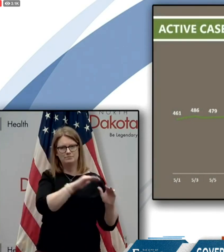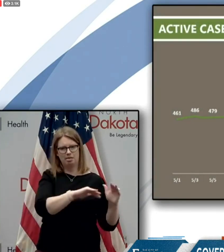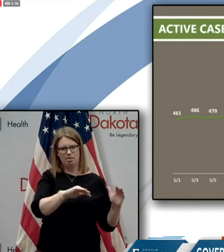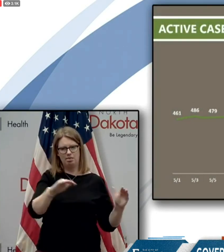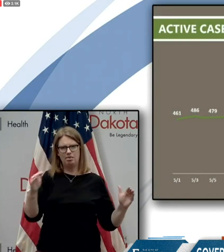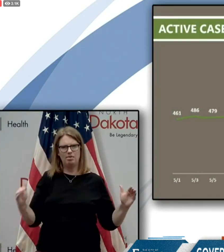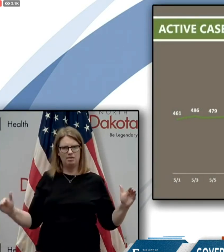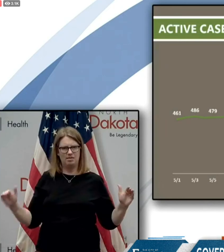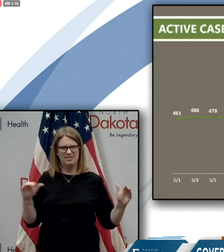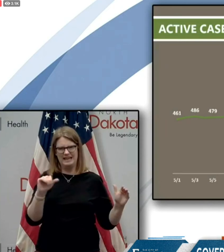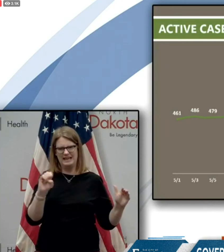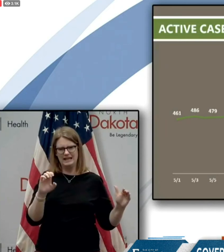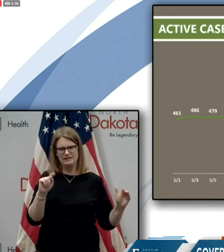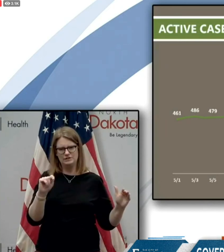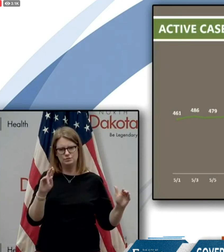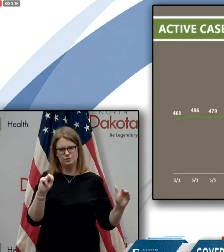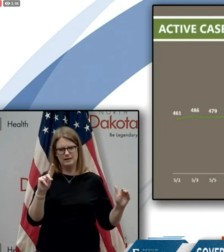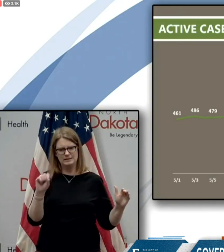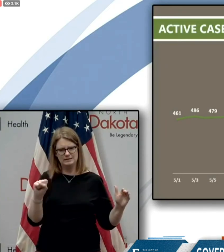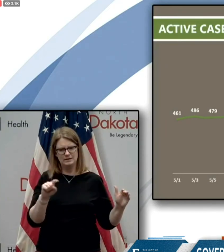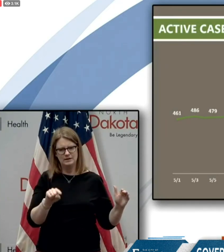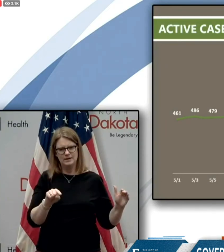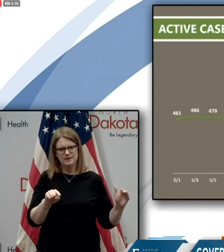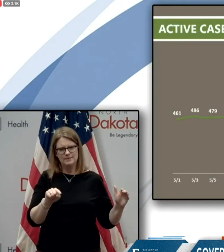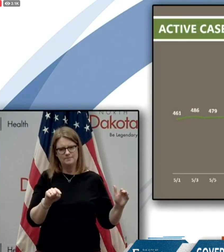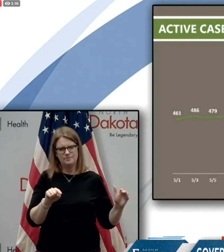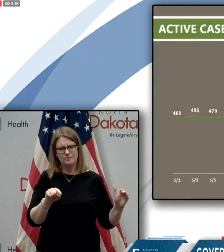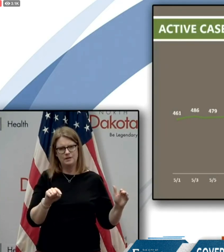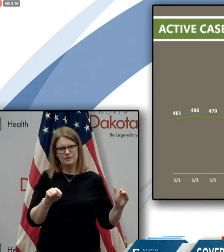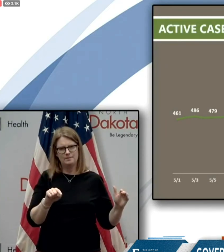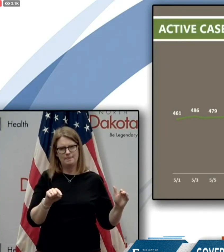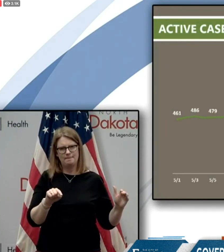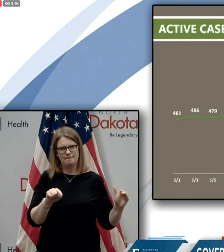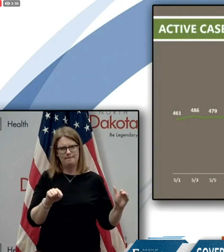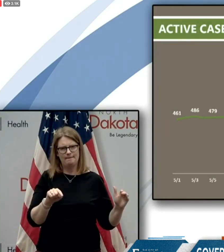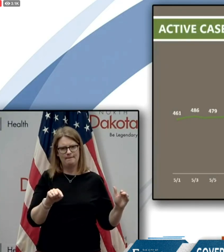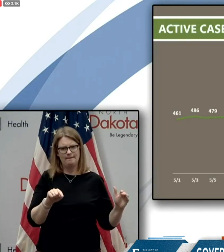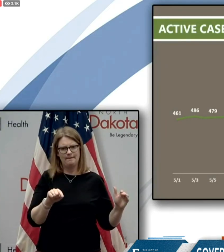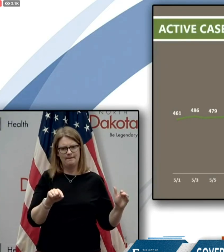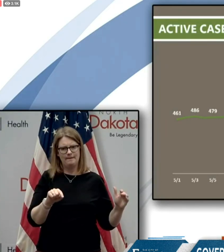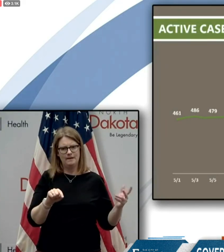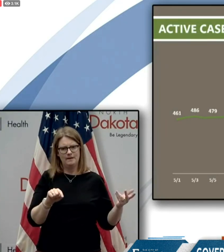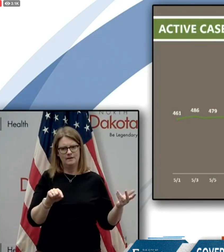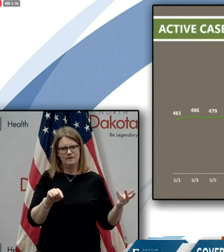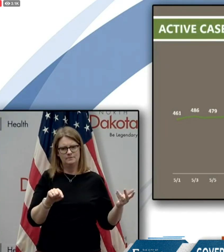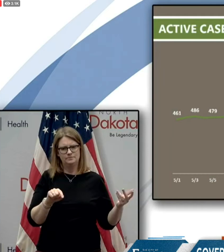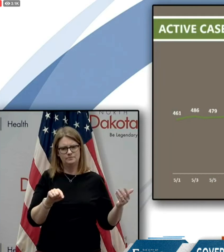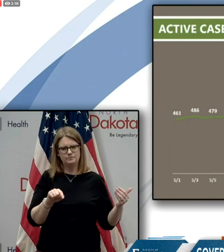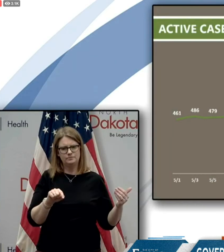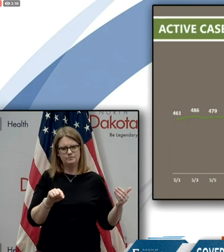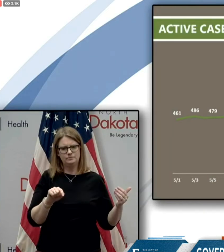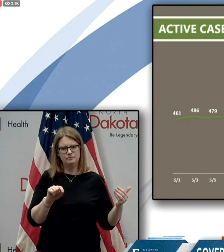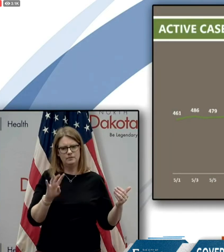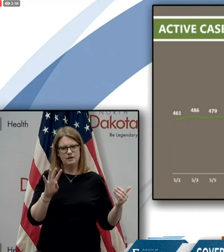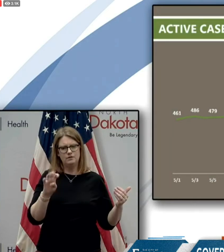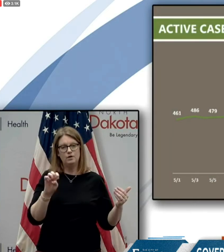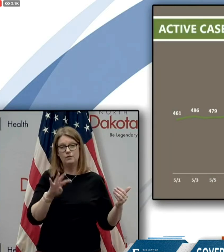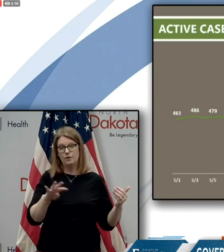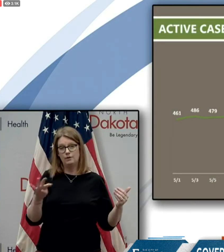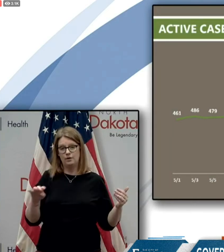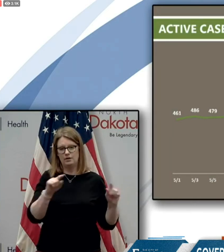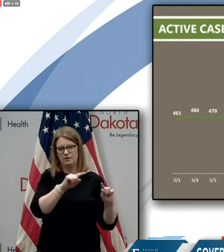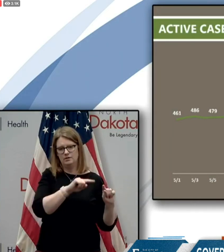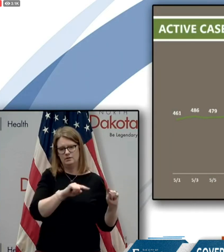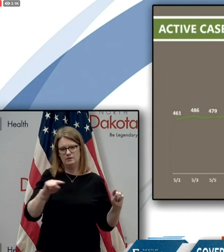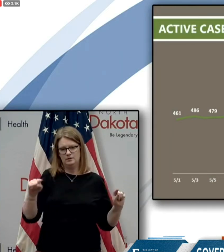direction. It is on a 14, or just on a pure basis, is down to 444. We have not been